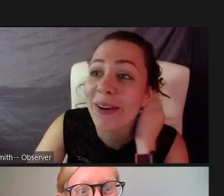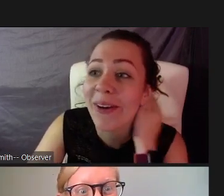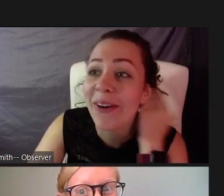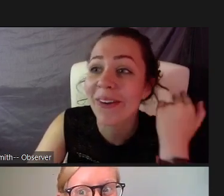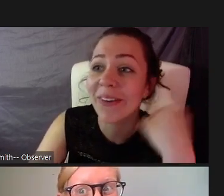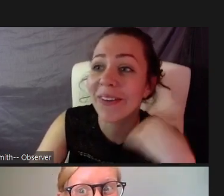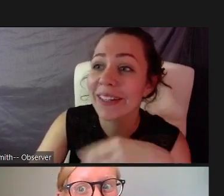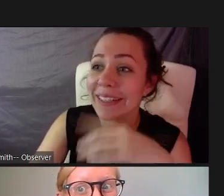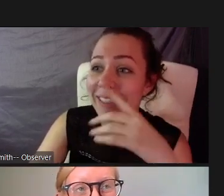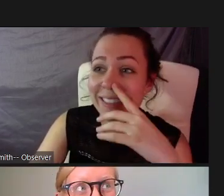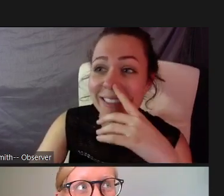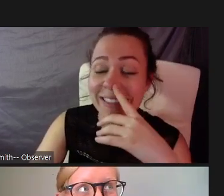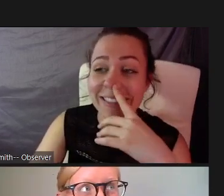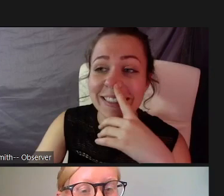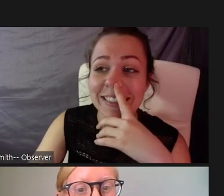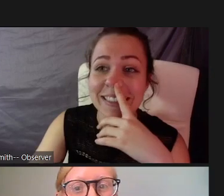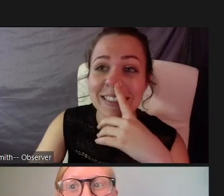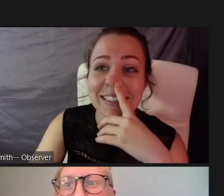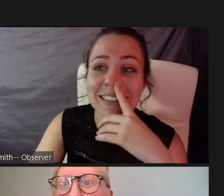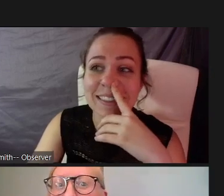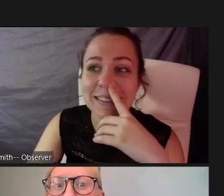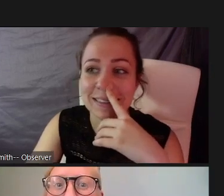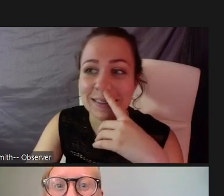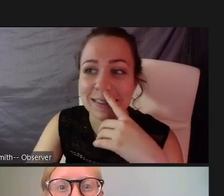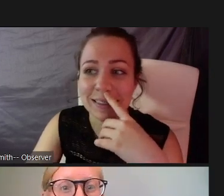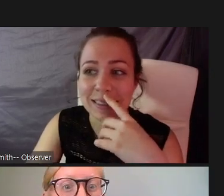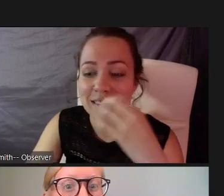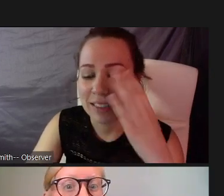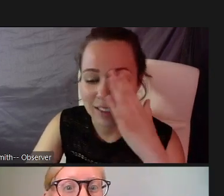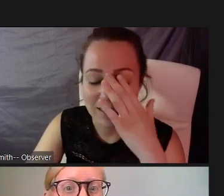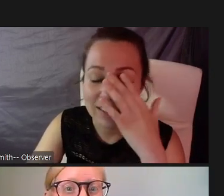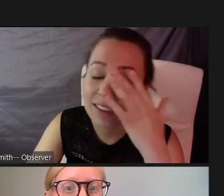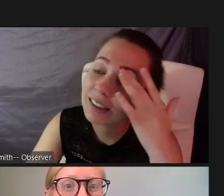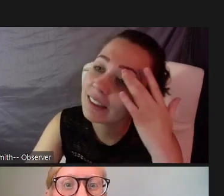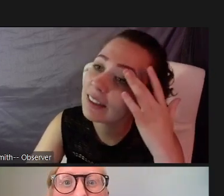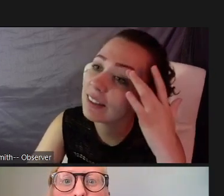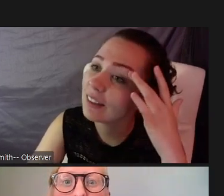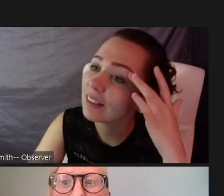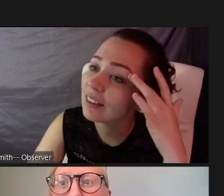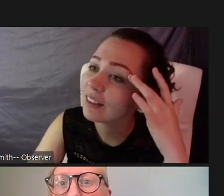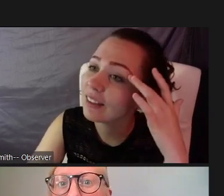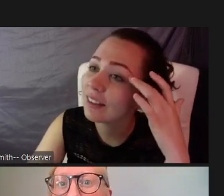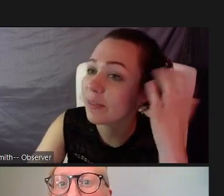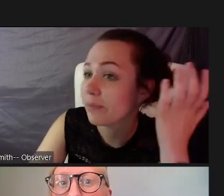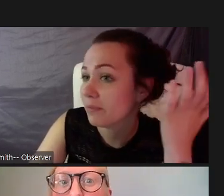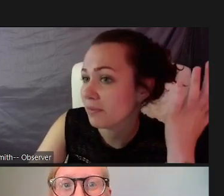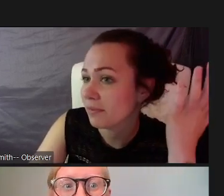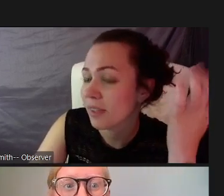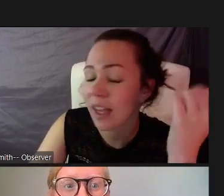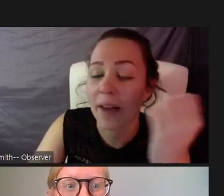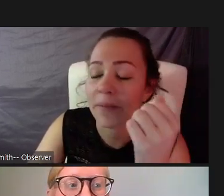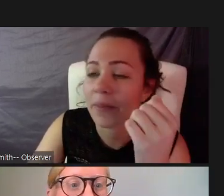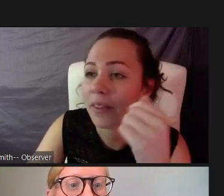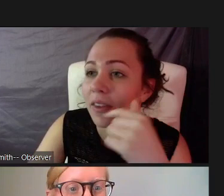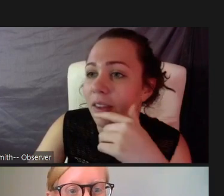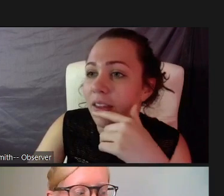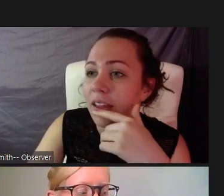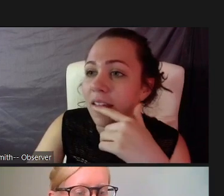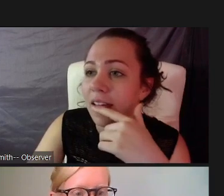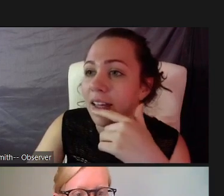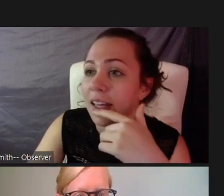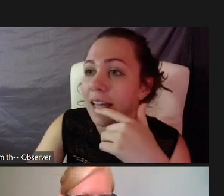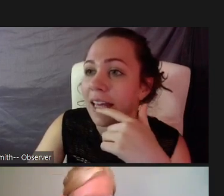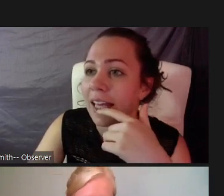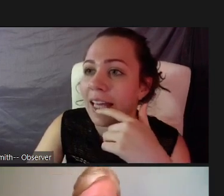no! I know. It was bad, but yeah, I mean, we learn these things now, and now we can better them and learn from